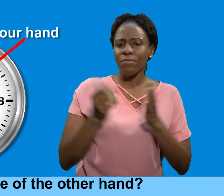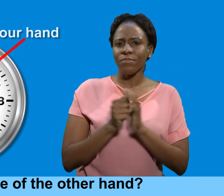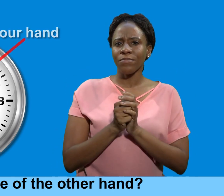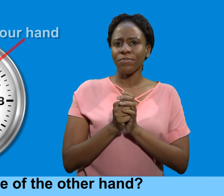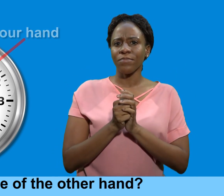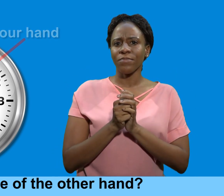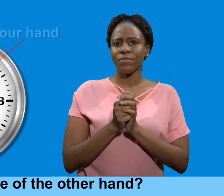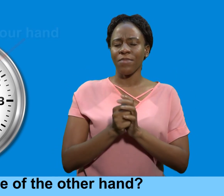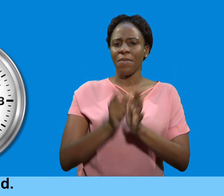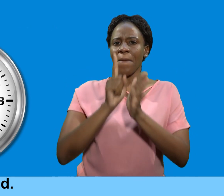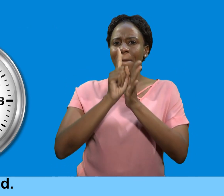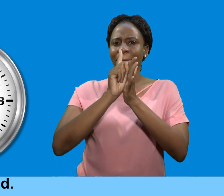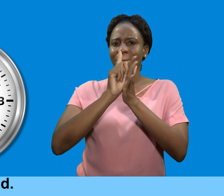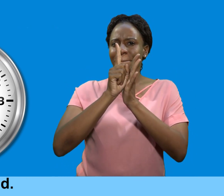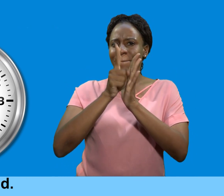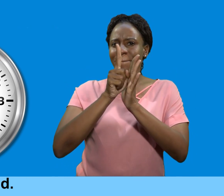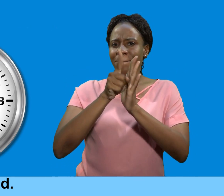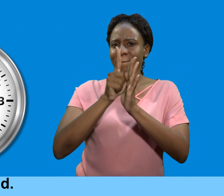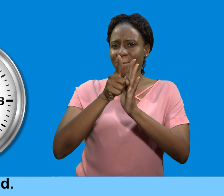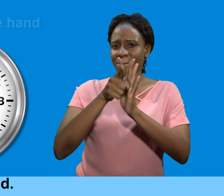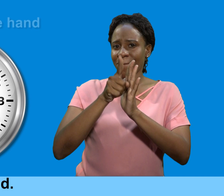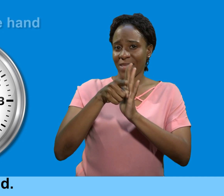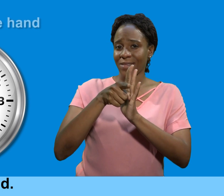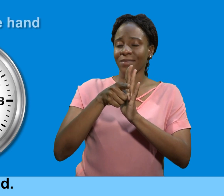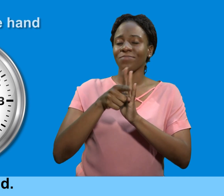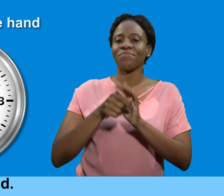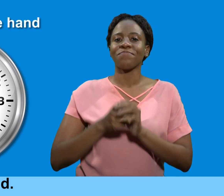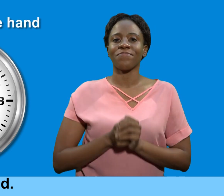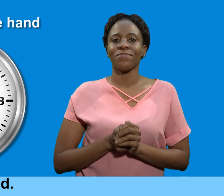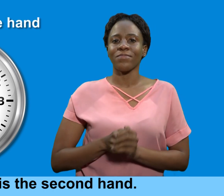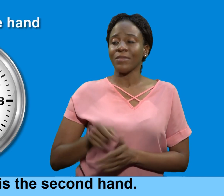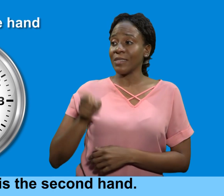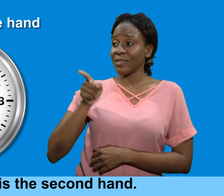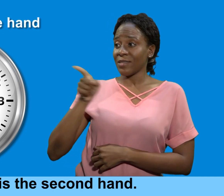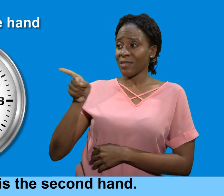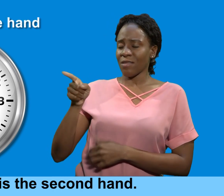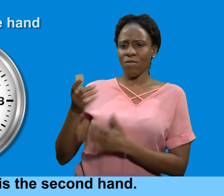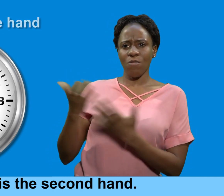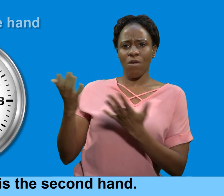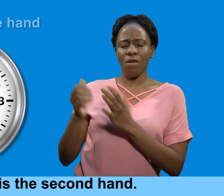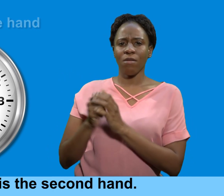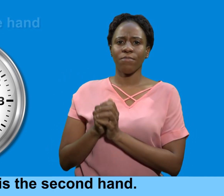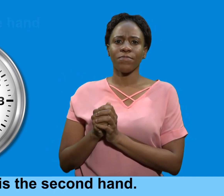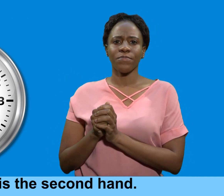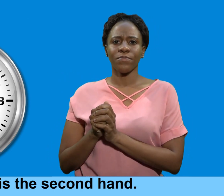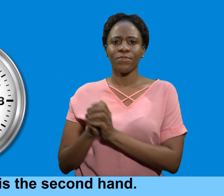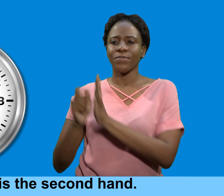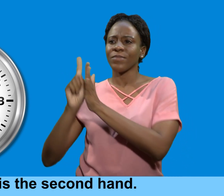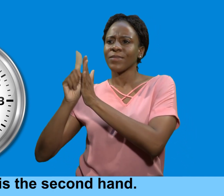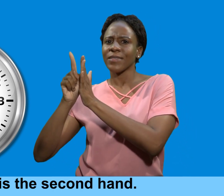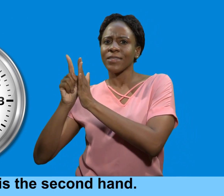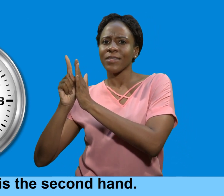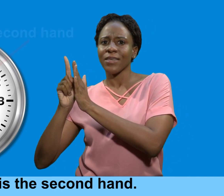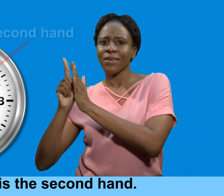What's the name of the other hand? The minute hand. The third hand is the second